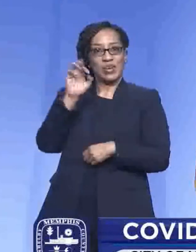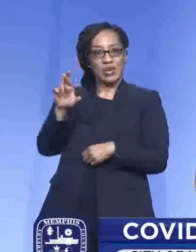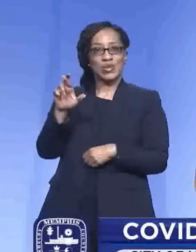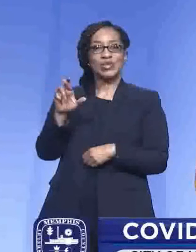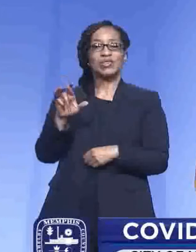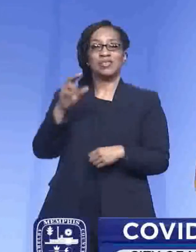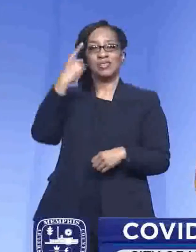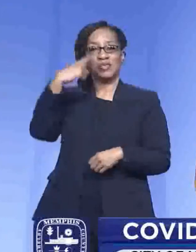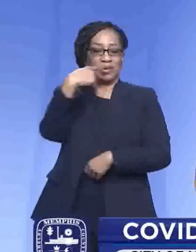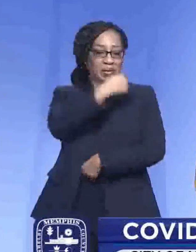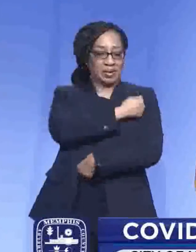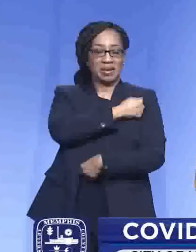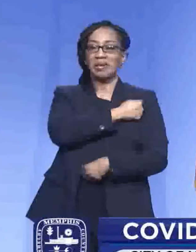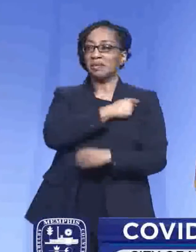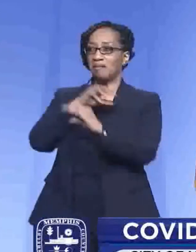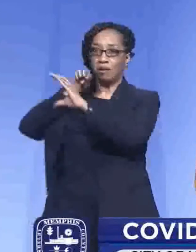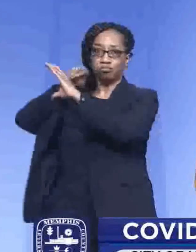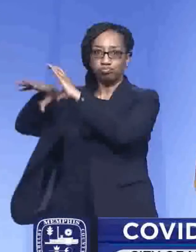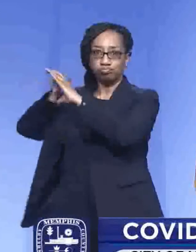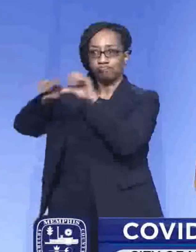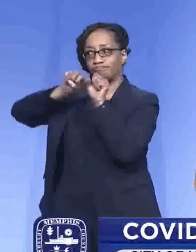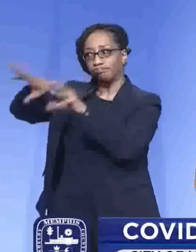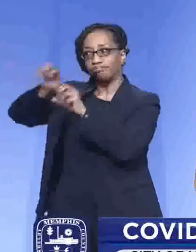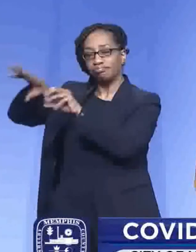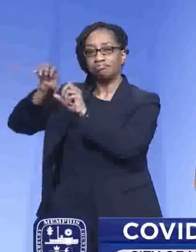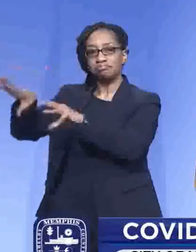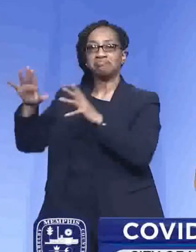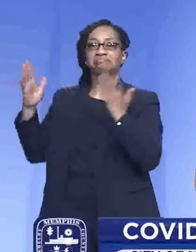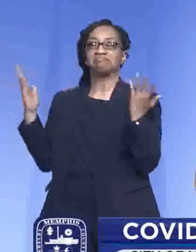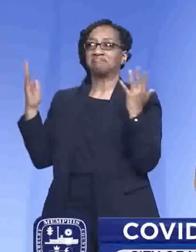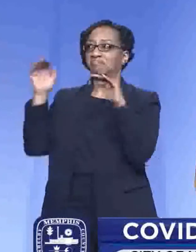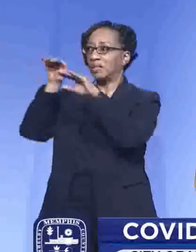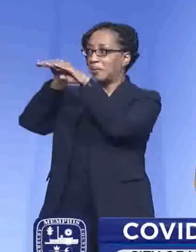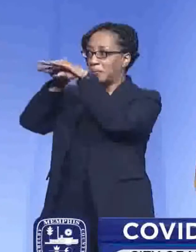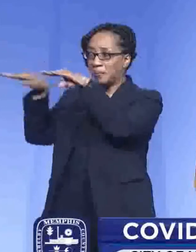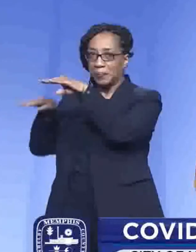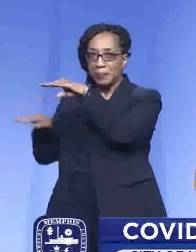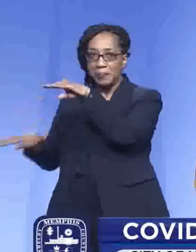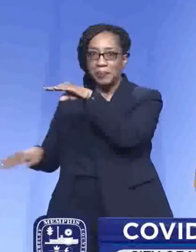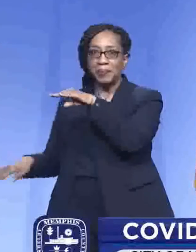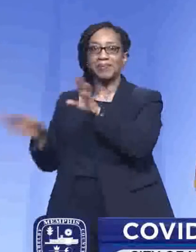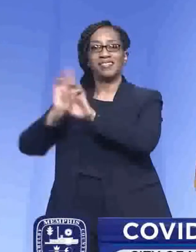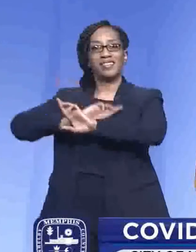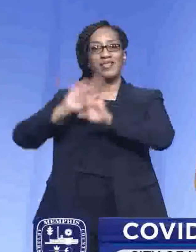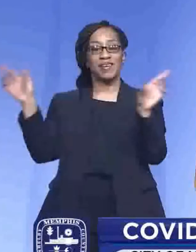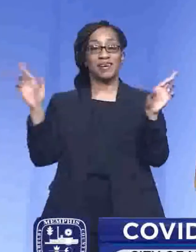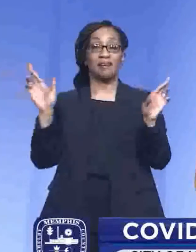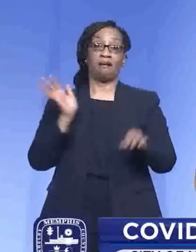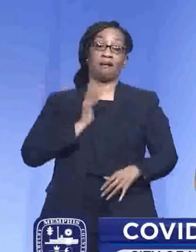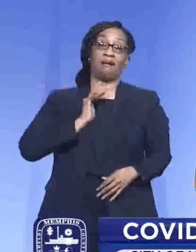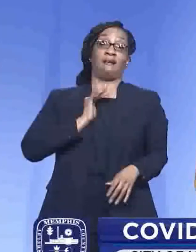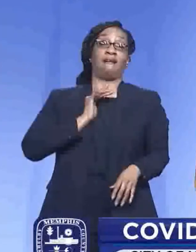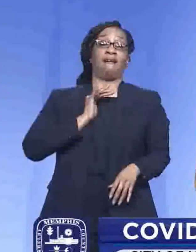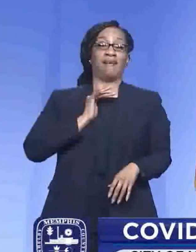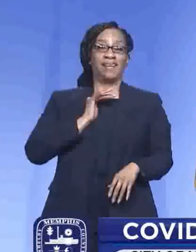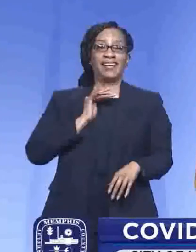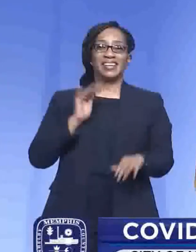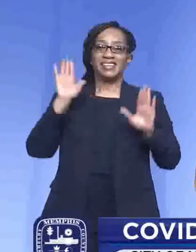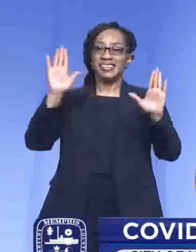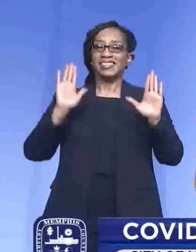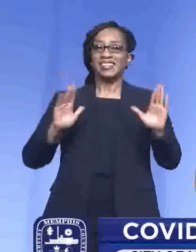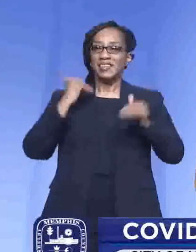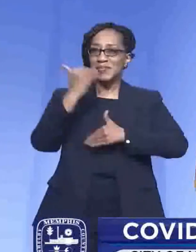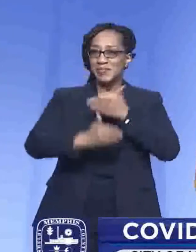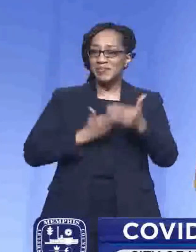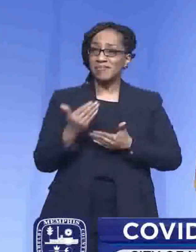morning. It is a complex process. It is one that we are earnest about getting right. It's one that I'm accountable to